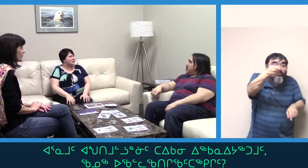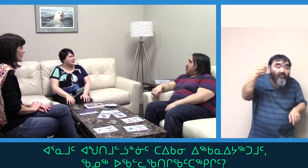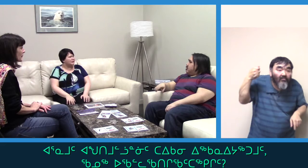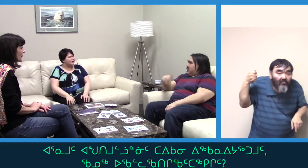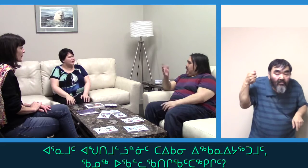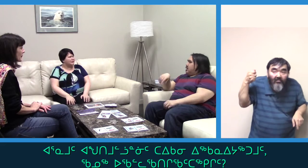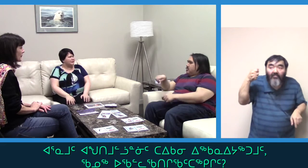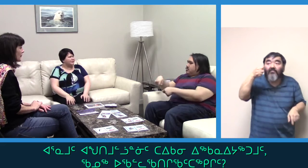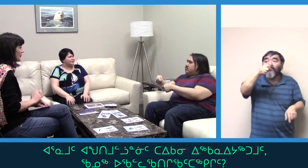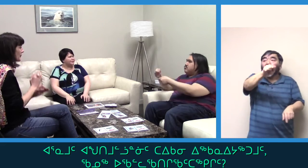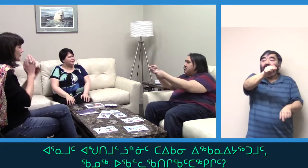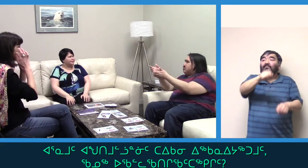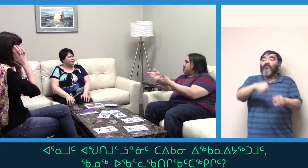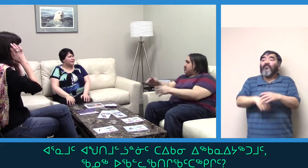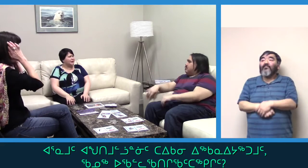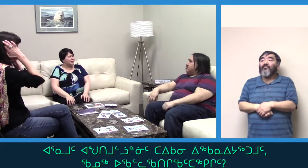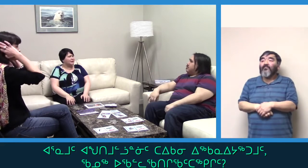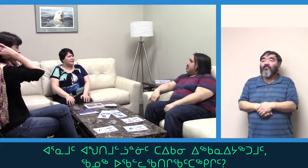them?